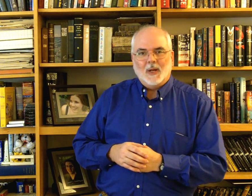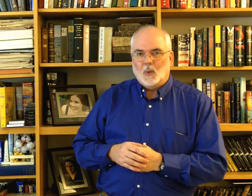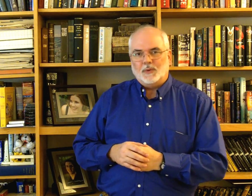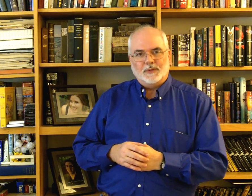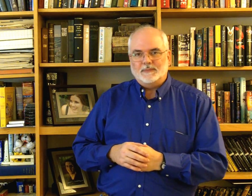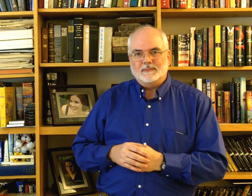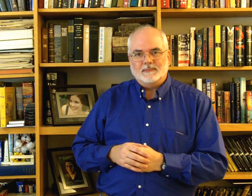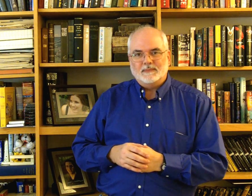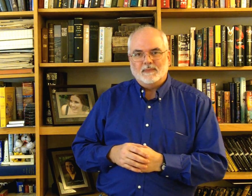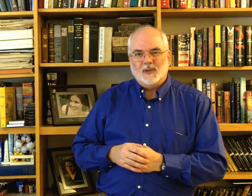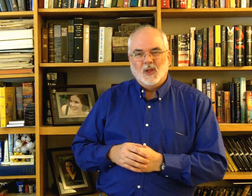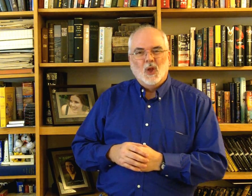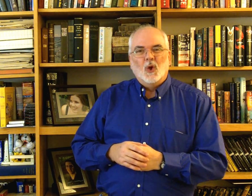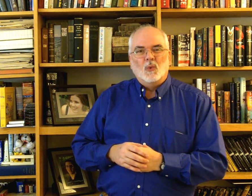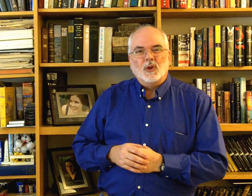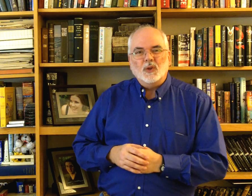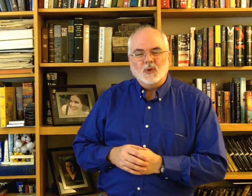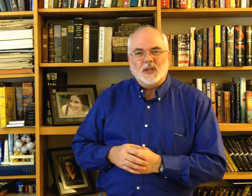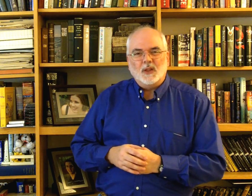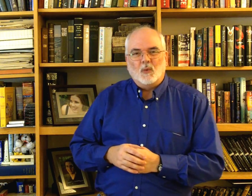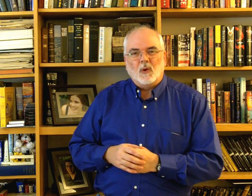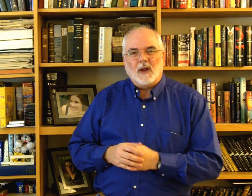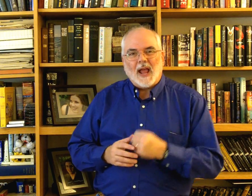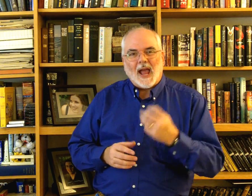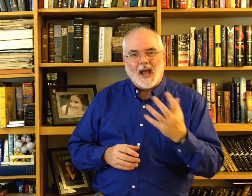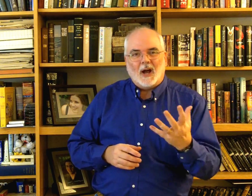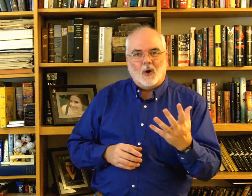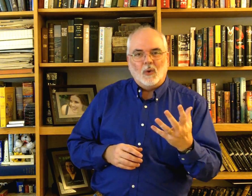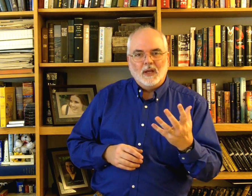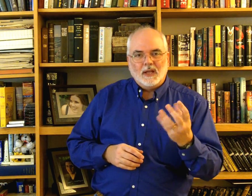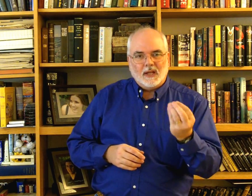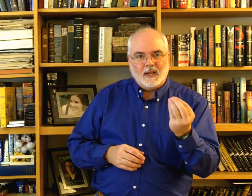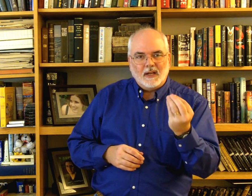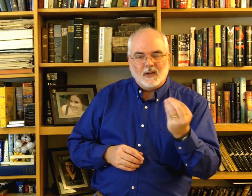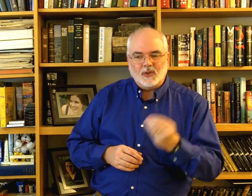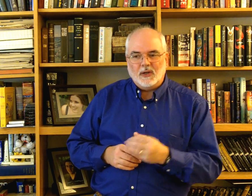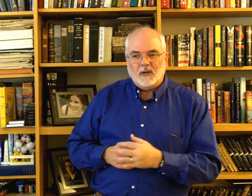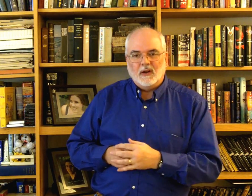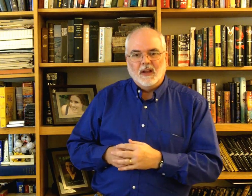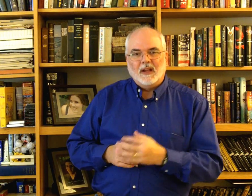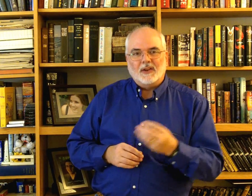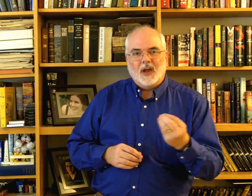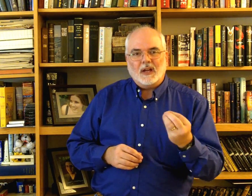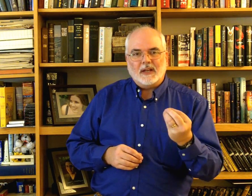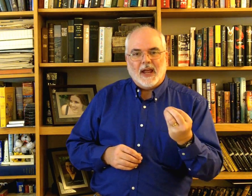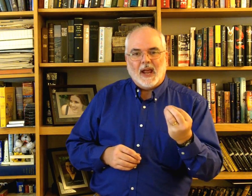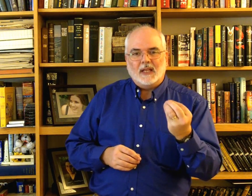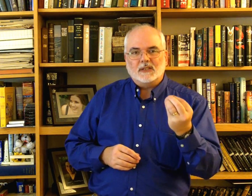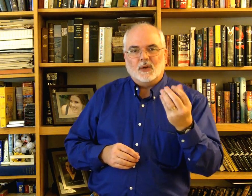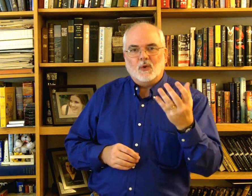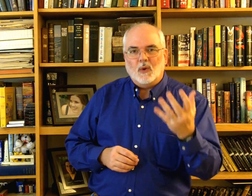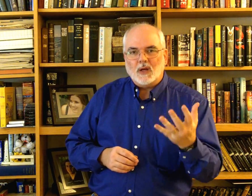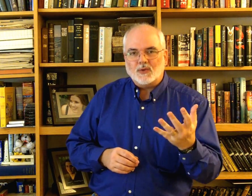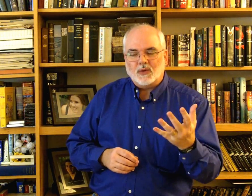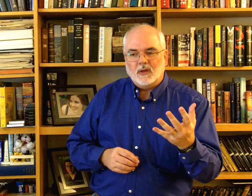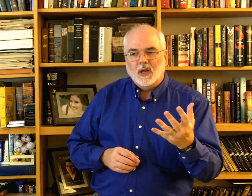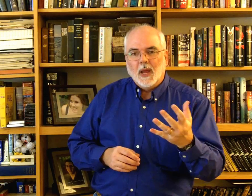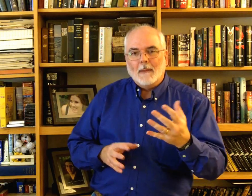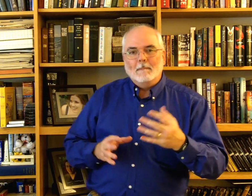don't. We're using the word how in English here not to ask a question, but